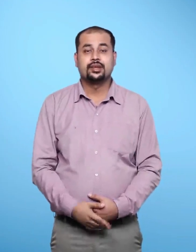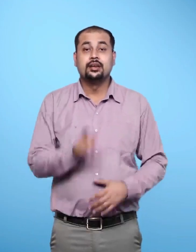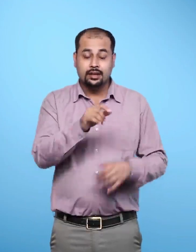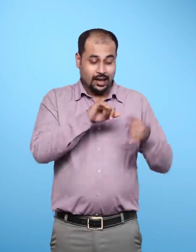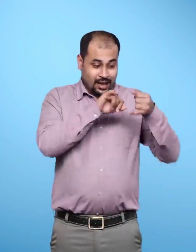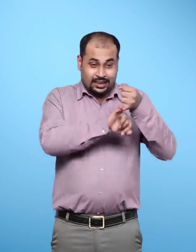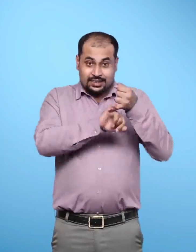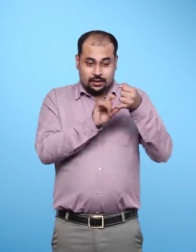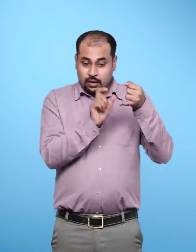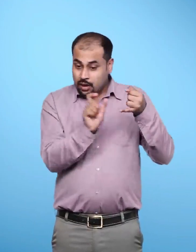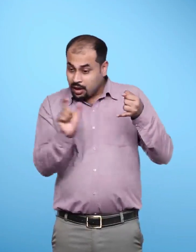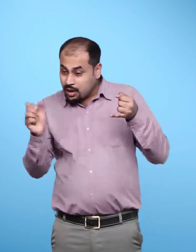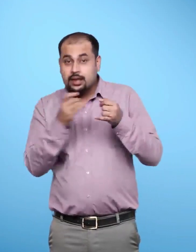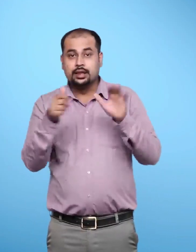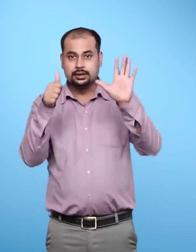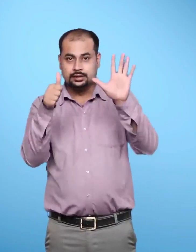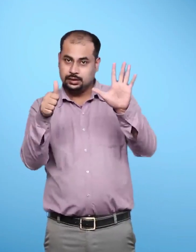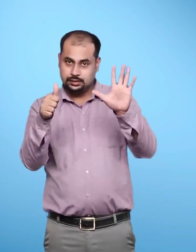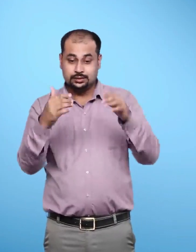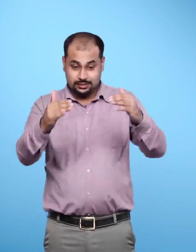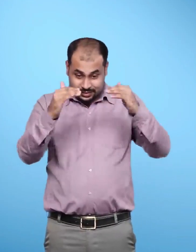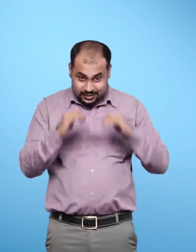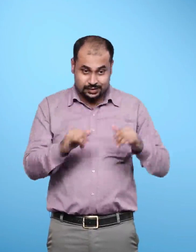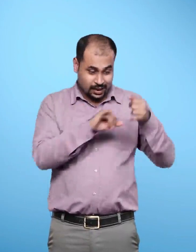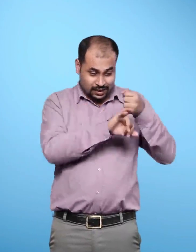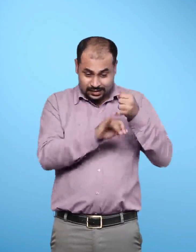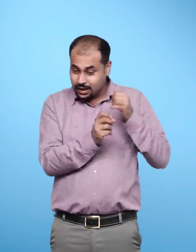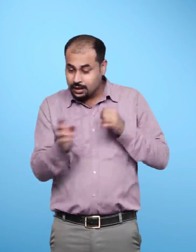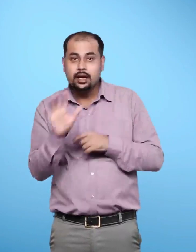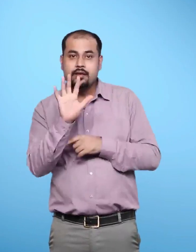at one of the counters. Try saying this fast.